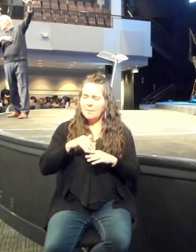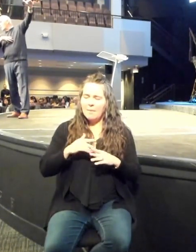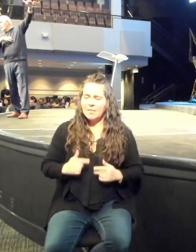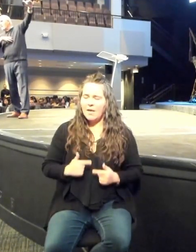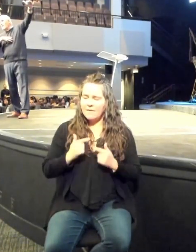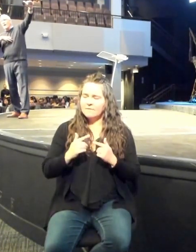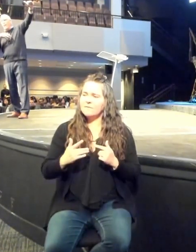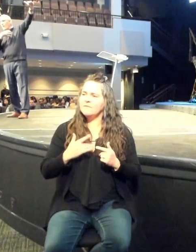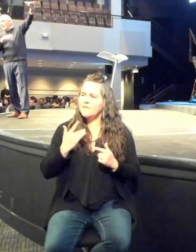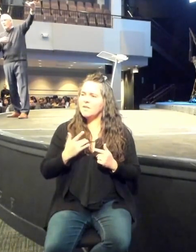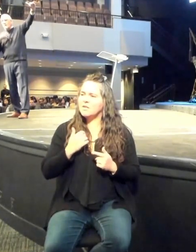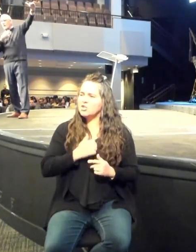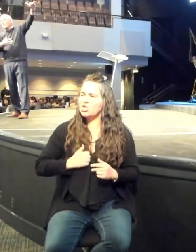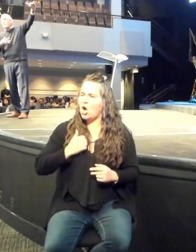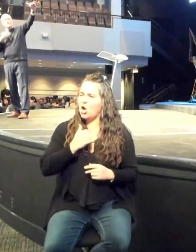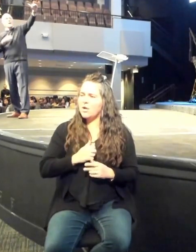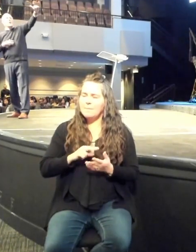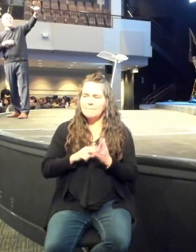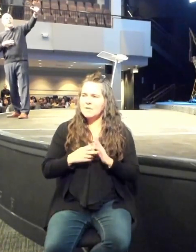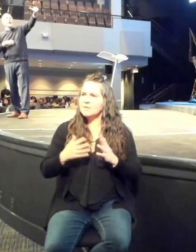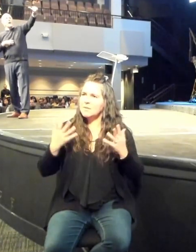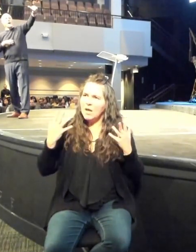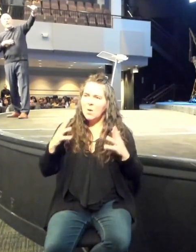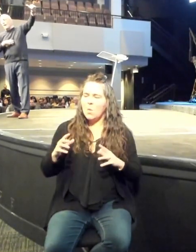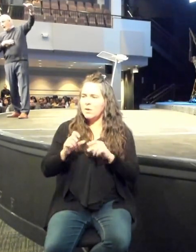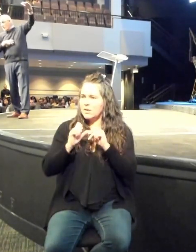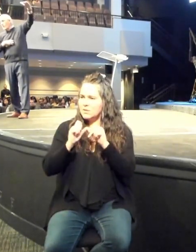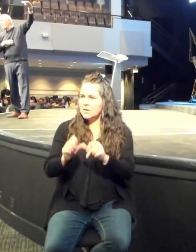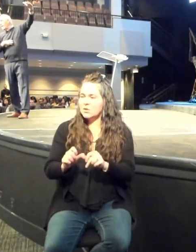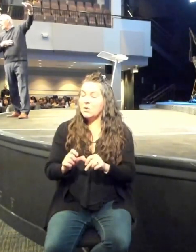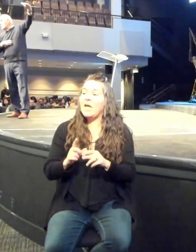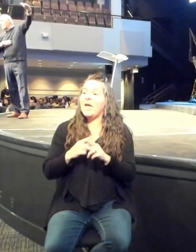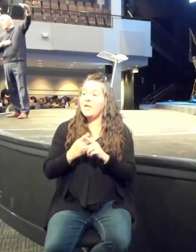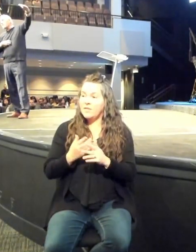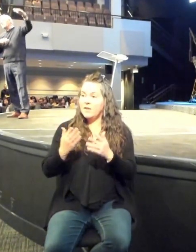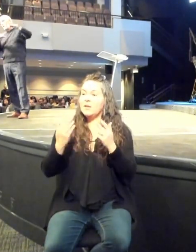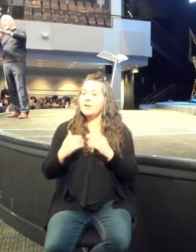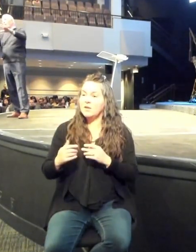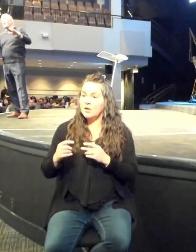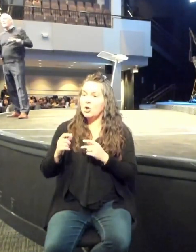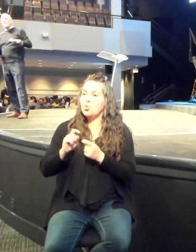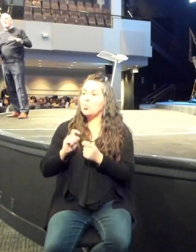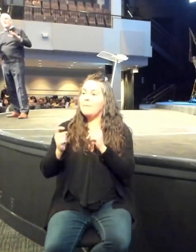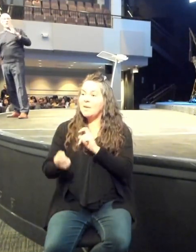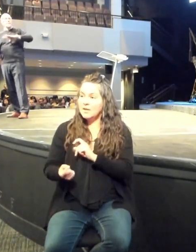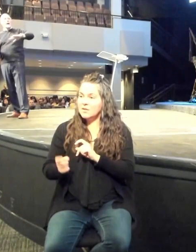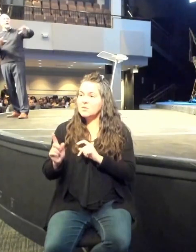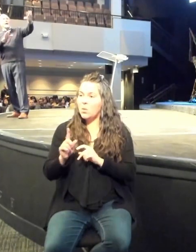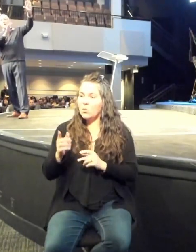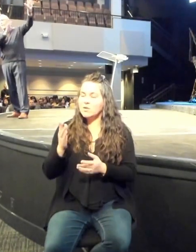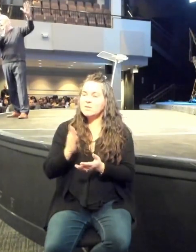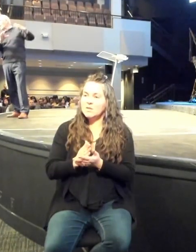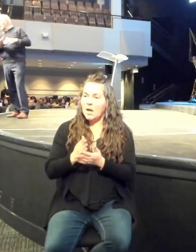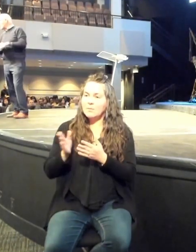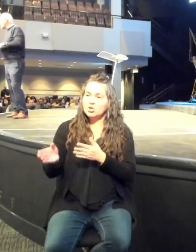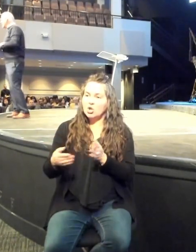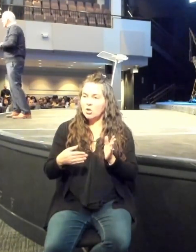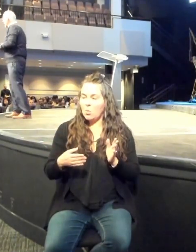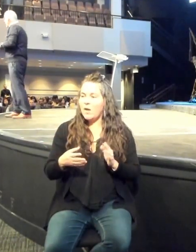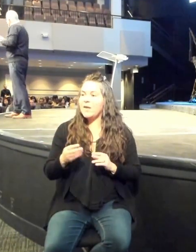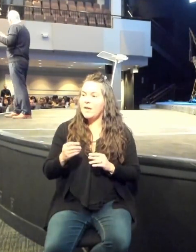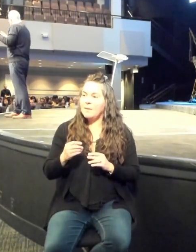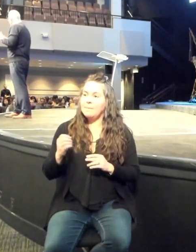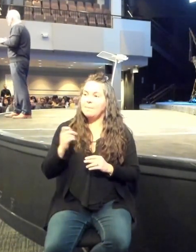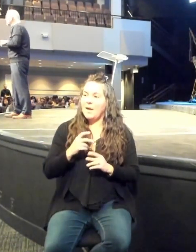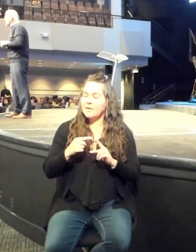called contrition. I don't want to continue in this pathway. And then actual repentance, where we say, I'm turning away from this and getting back in right relationship with